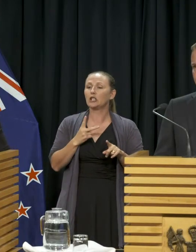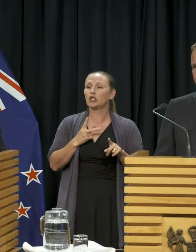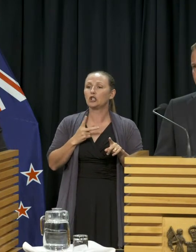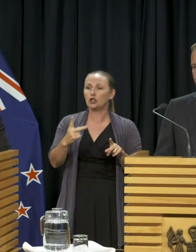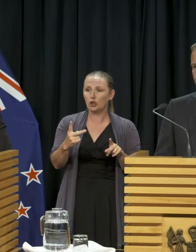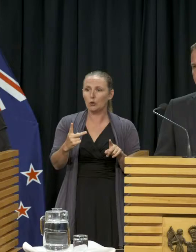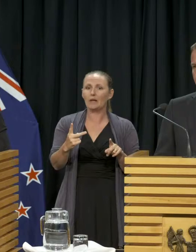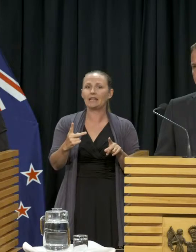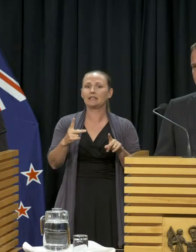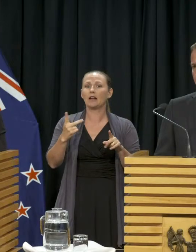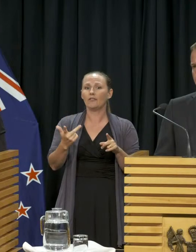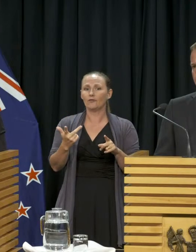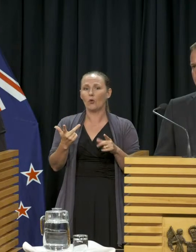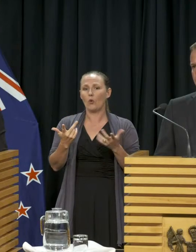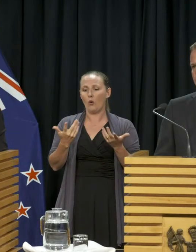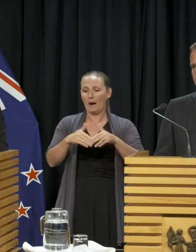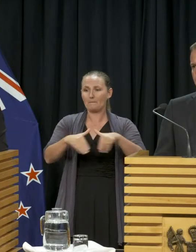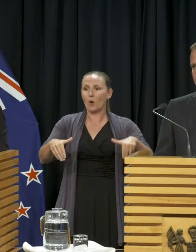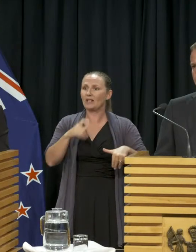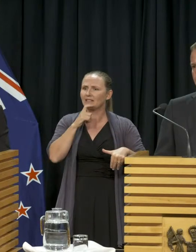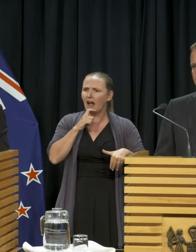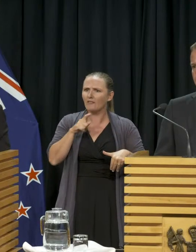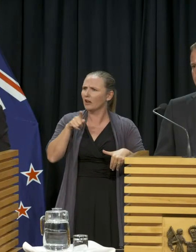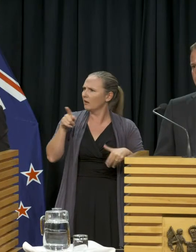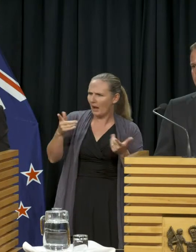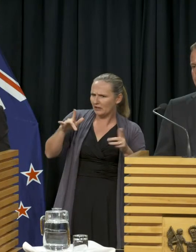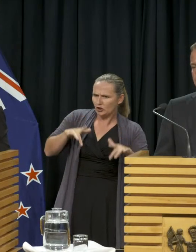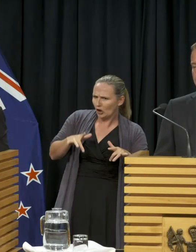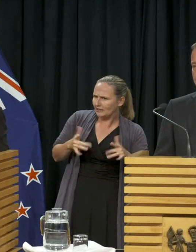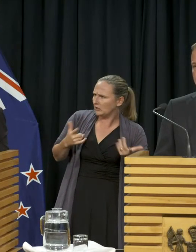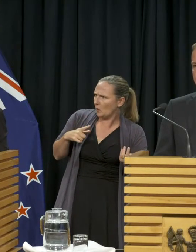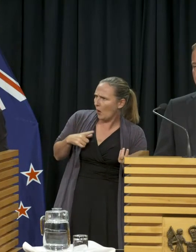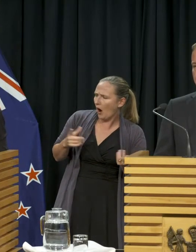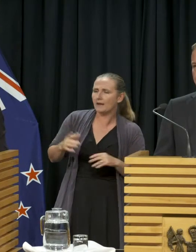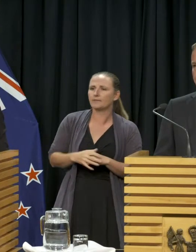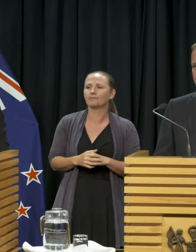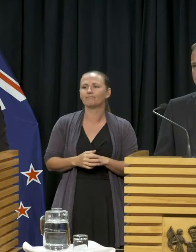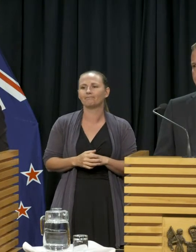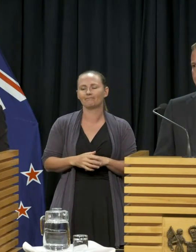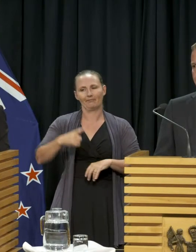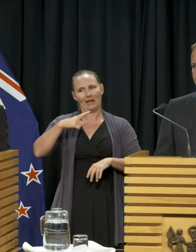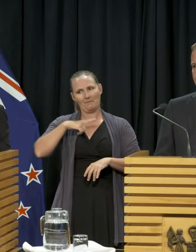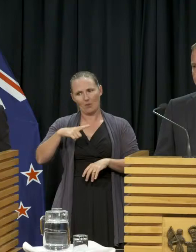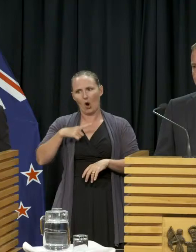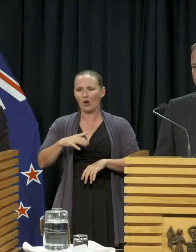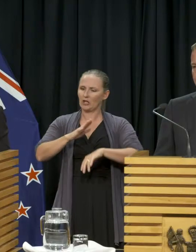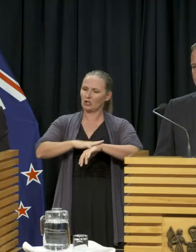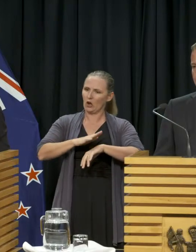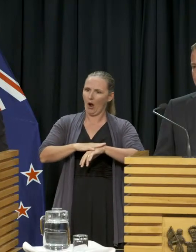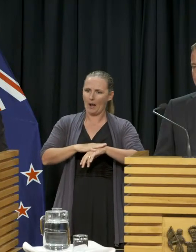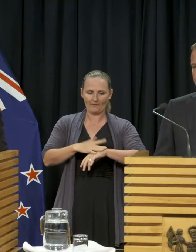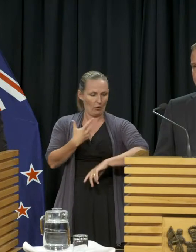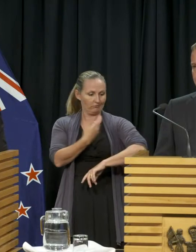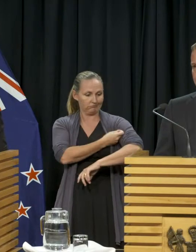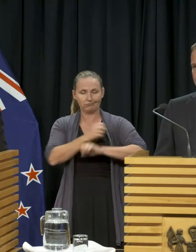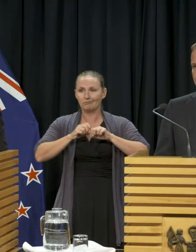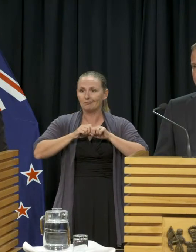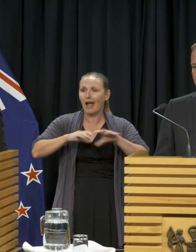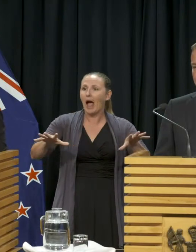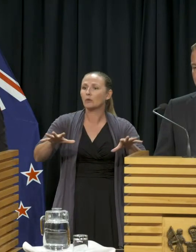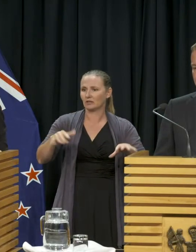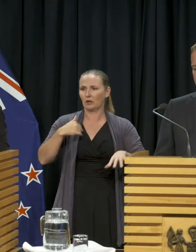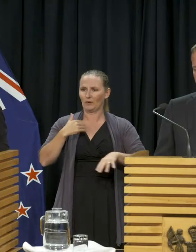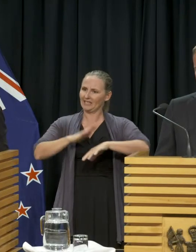that hasn't occurred. Why is that? Logistically, our view is absolutely that was the time it would take to get those first doses out, and we had the capacity to do